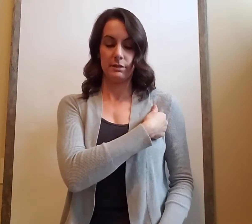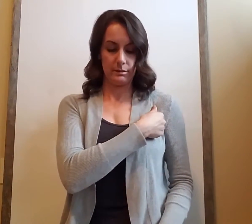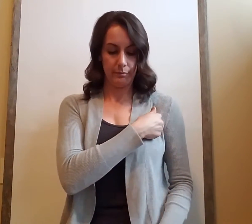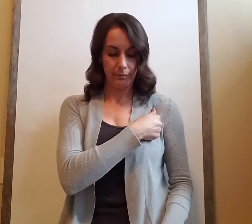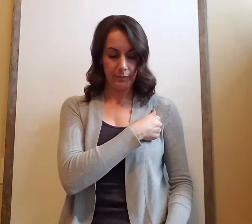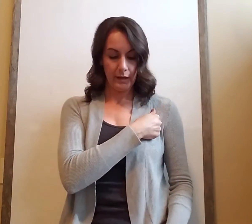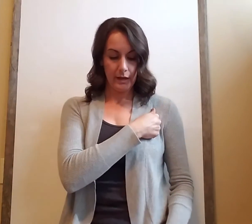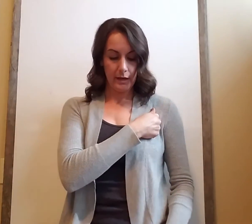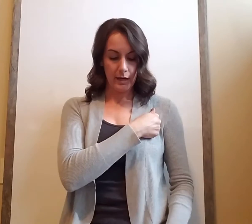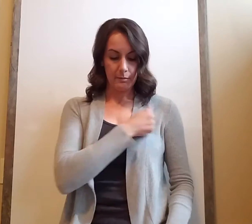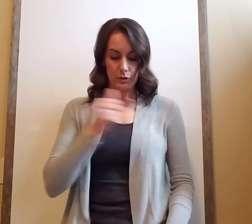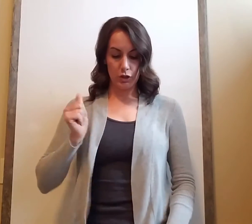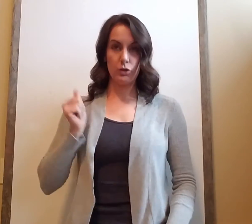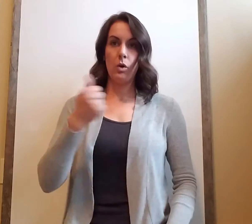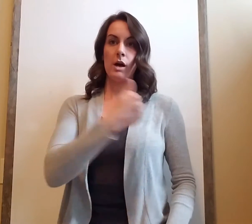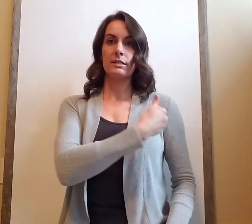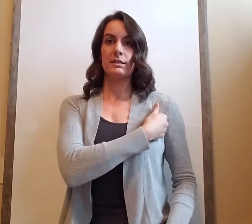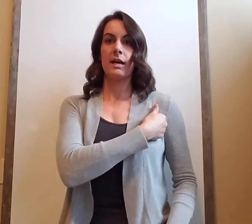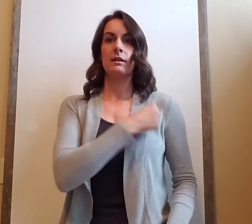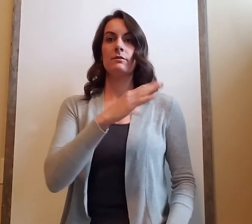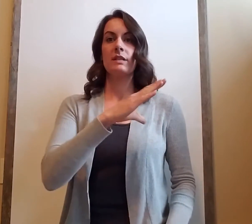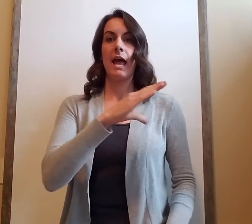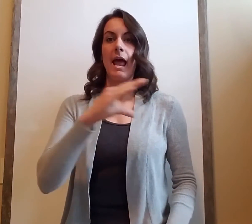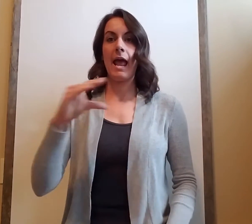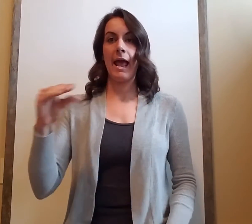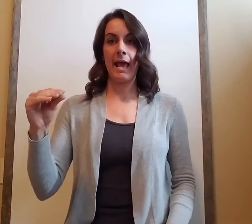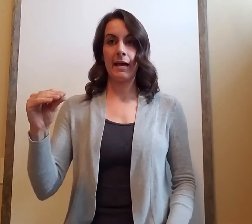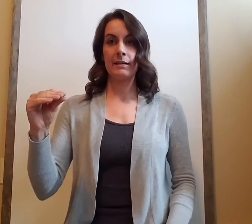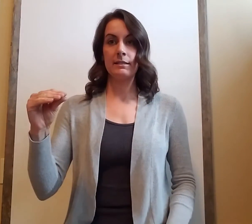ourselves. To ourselves and